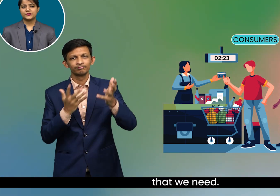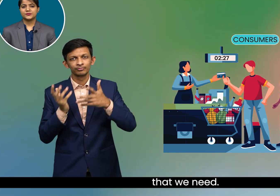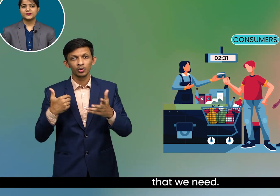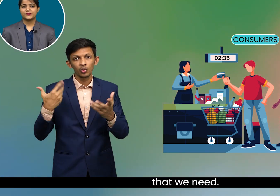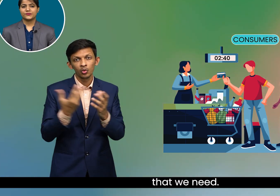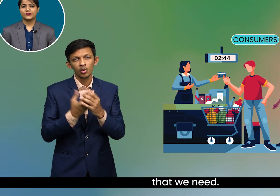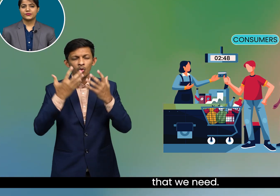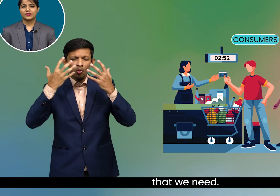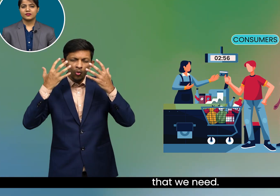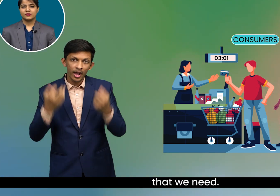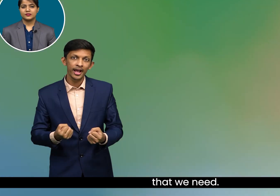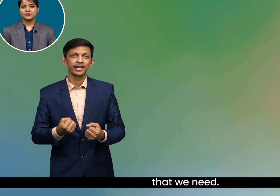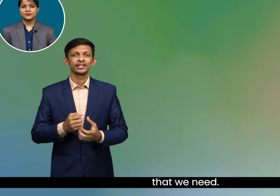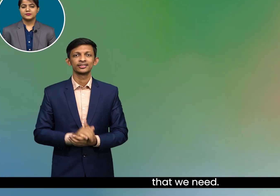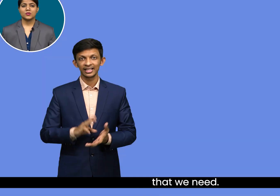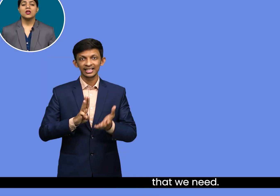need.